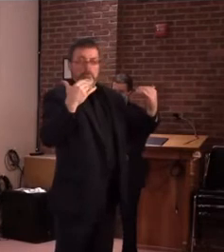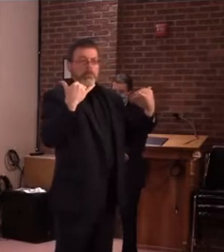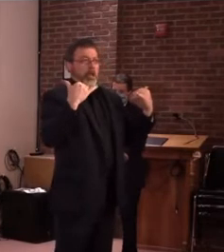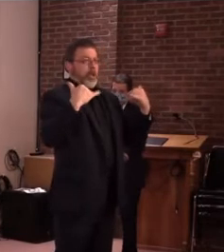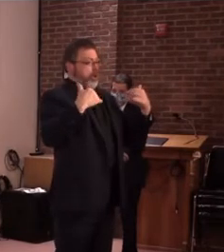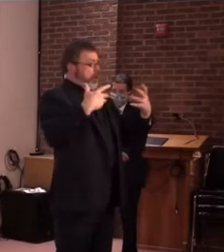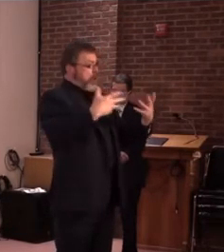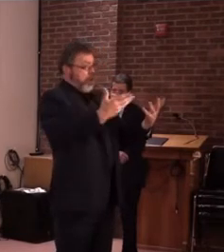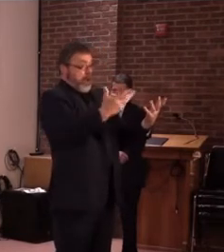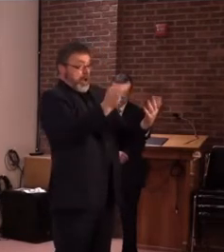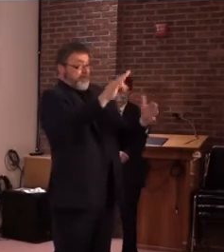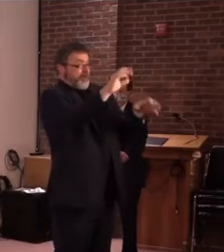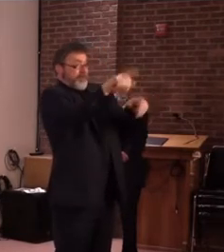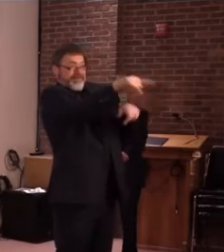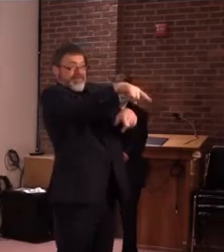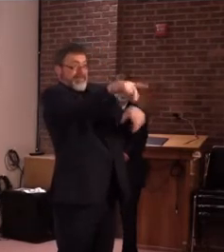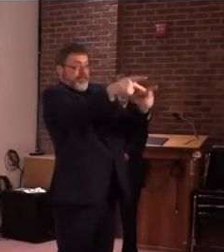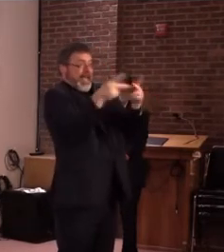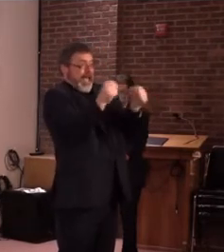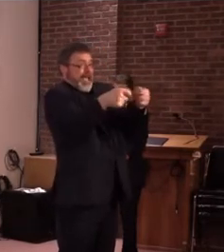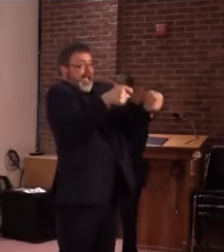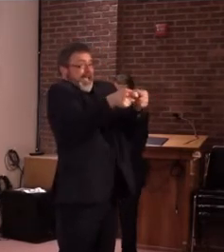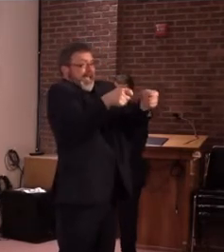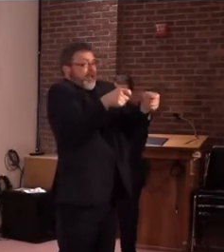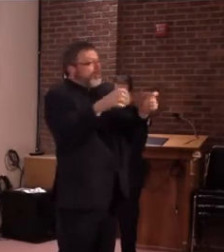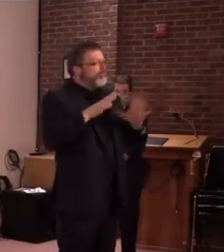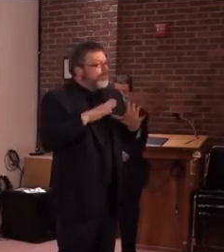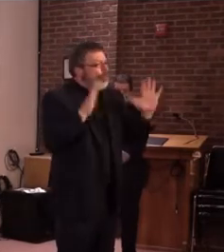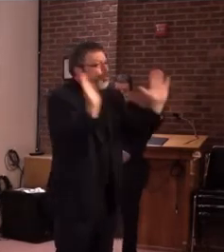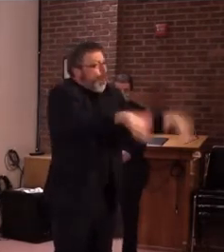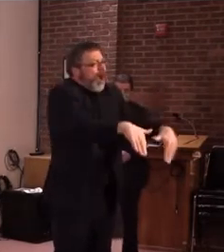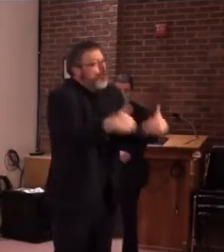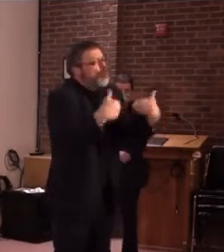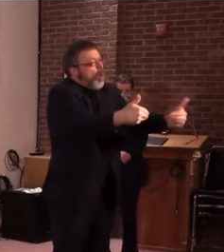Thank you. I'll share that, pass that along. Thank you.